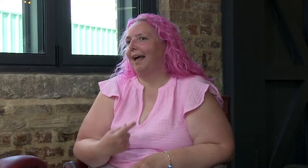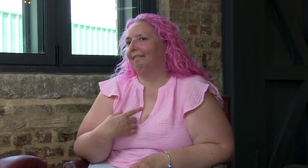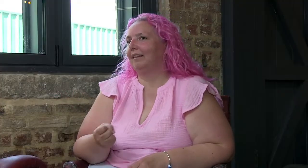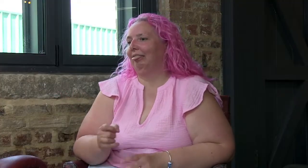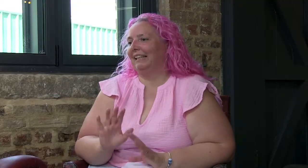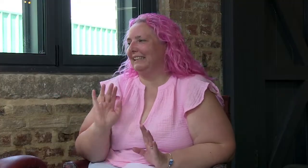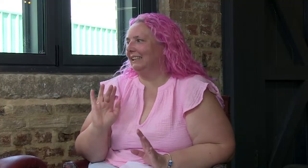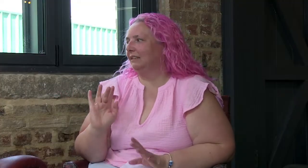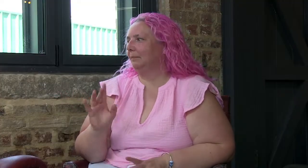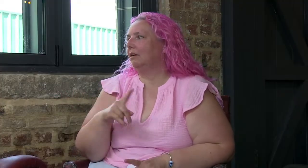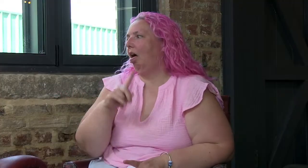got cactuses.